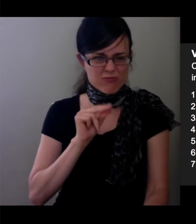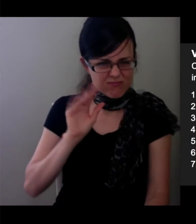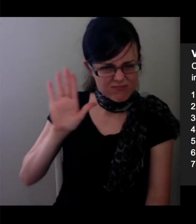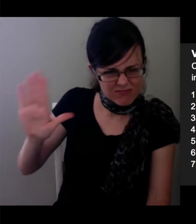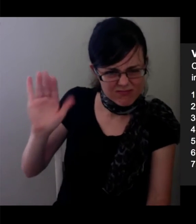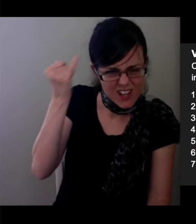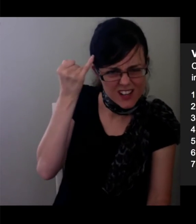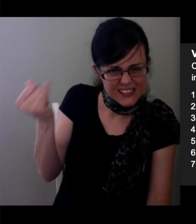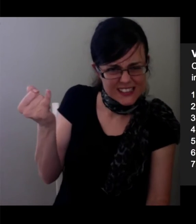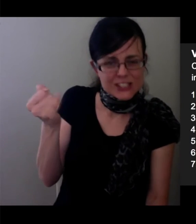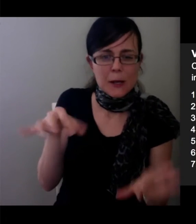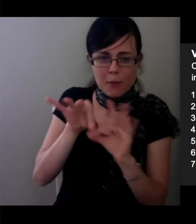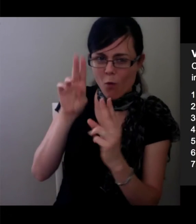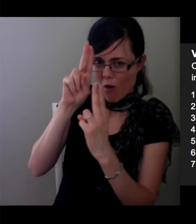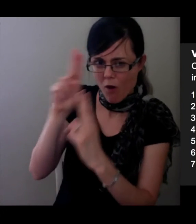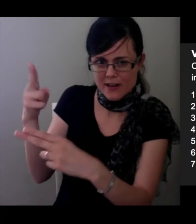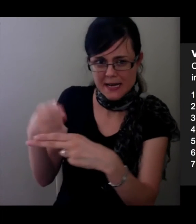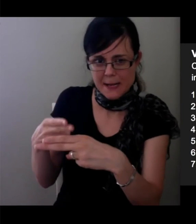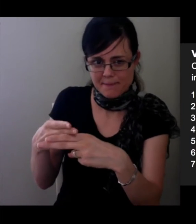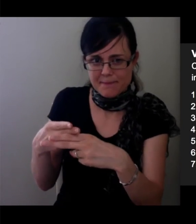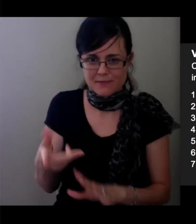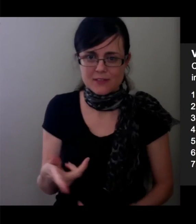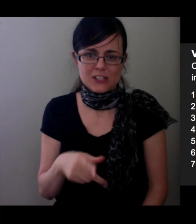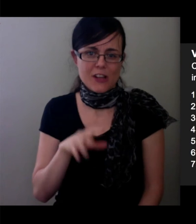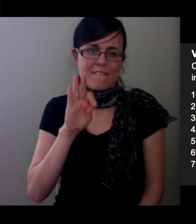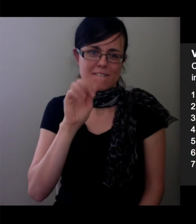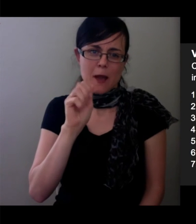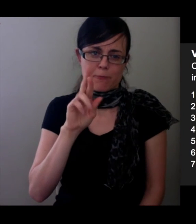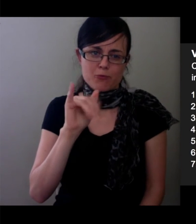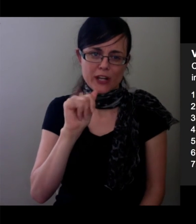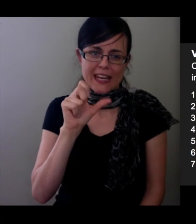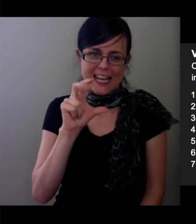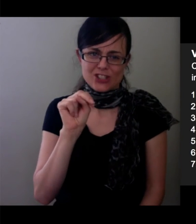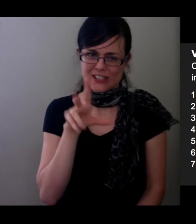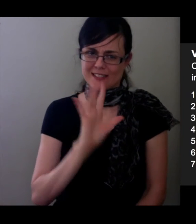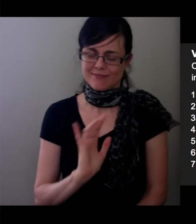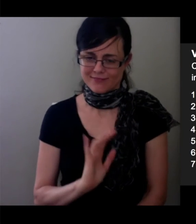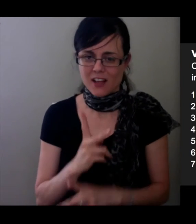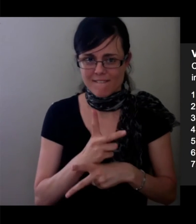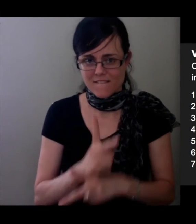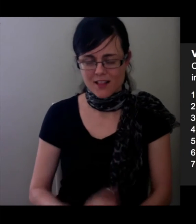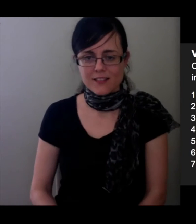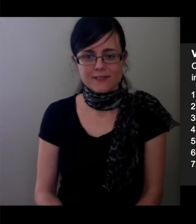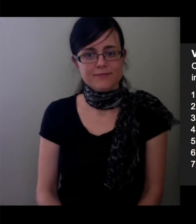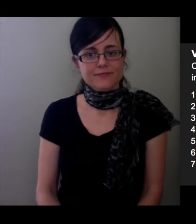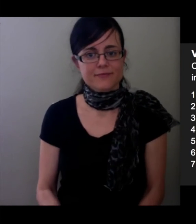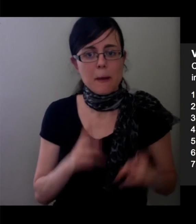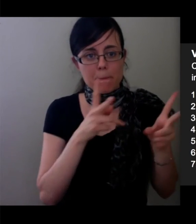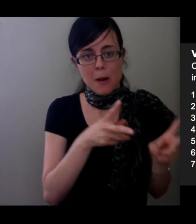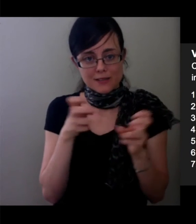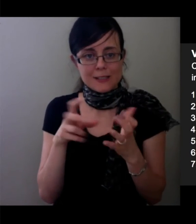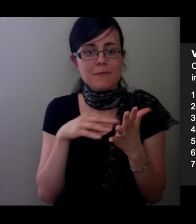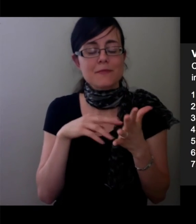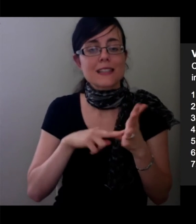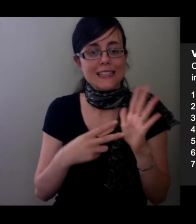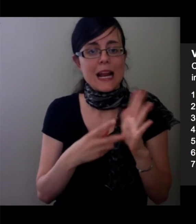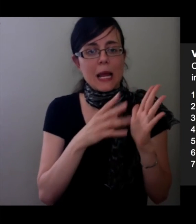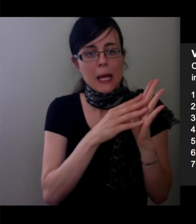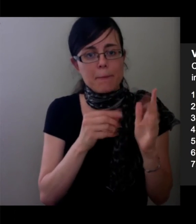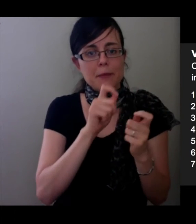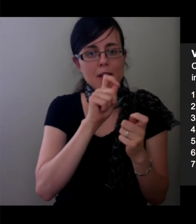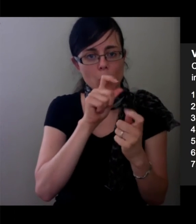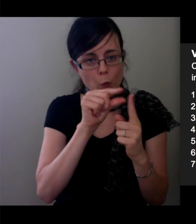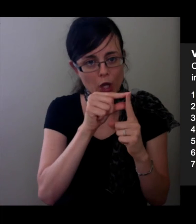idea and pretending like it's your own when it's actually someone else's. You need to give credit where credit is due. That's fabrication.